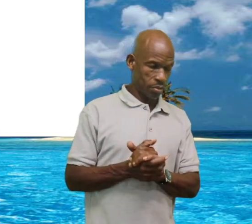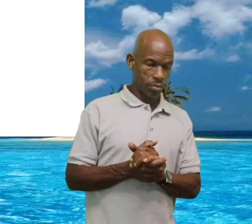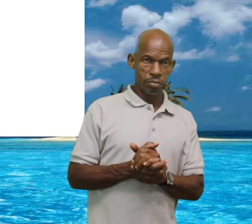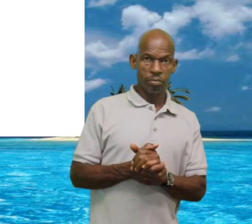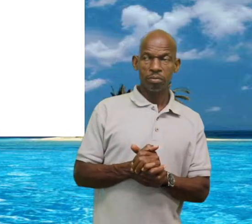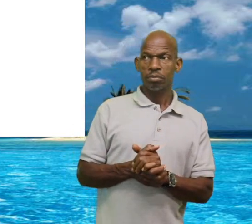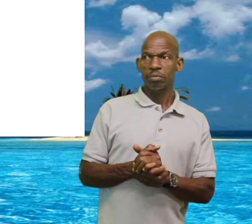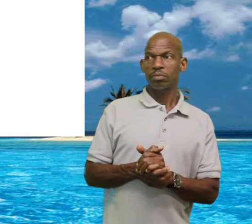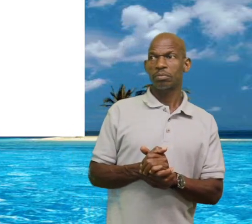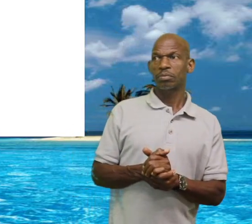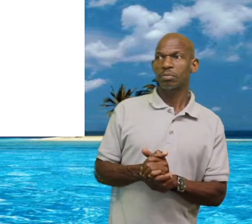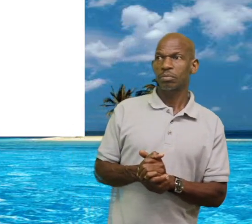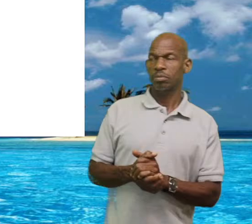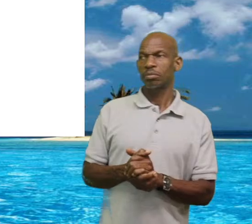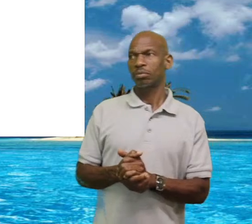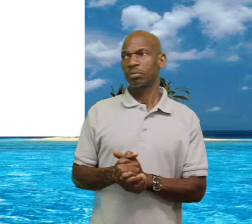going to use honest.